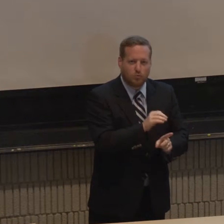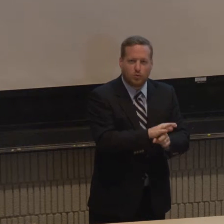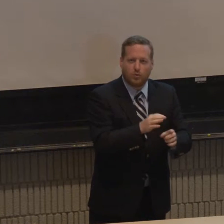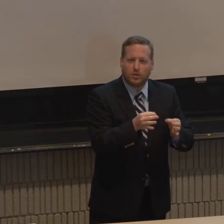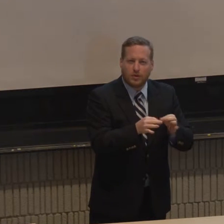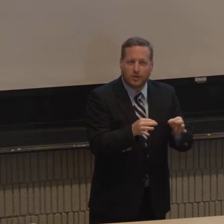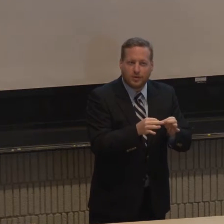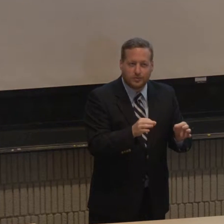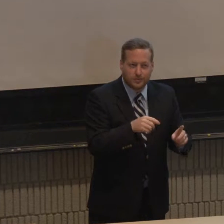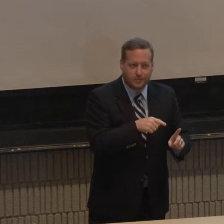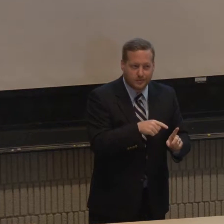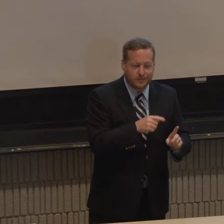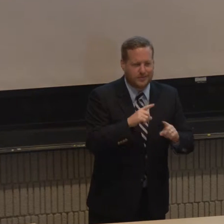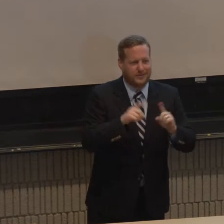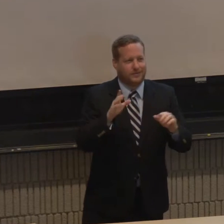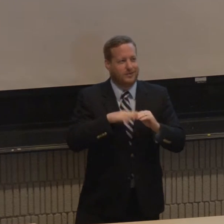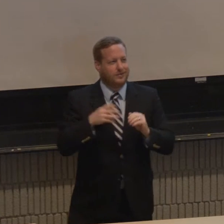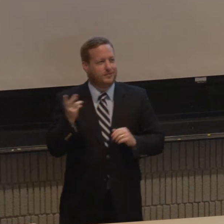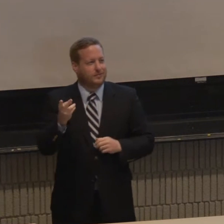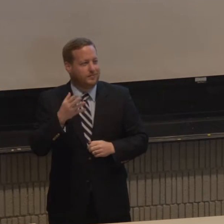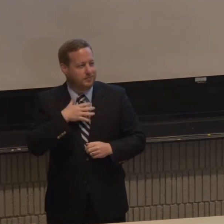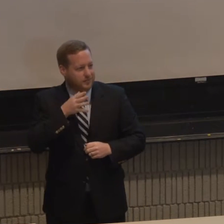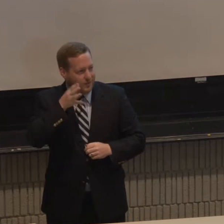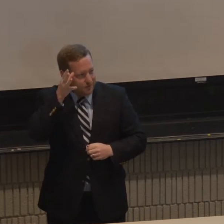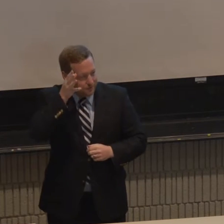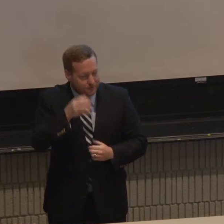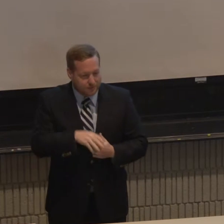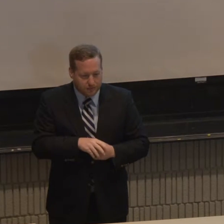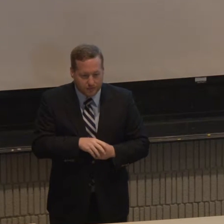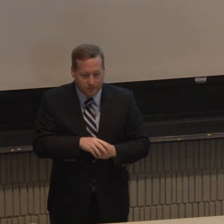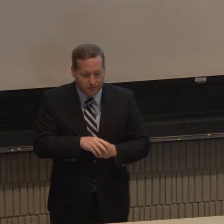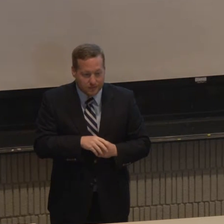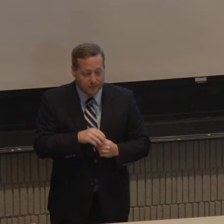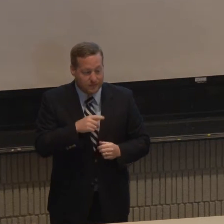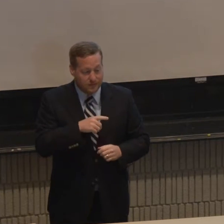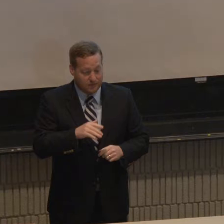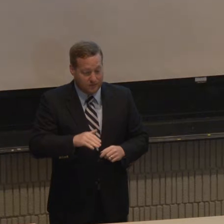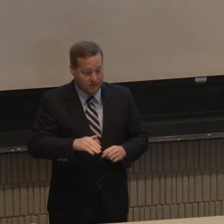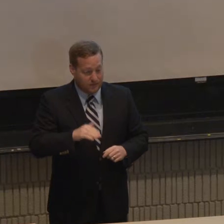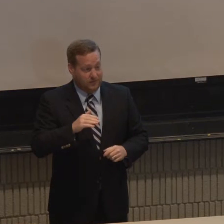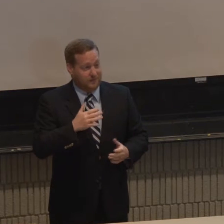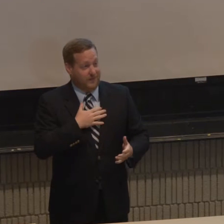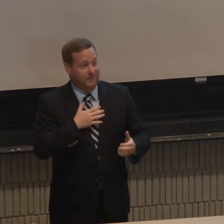So I had exposure to language from birth on, unlike my parents.